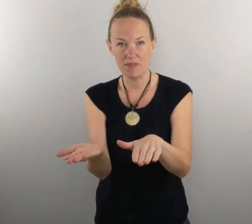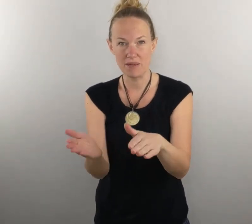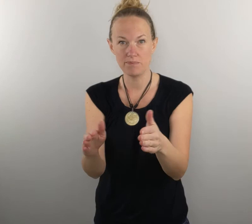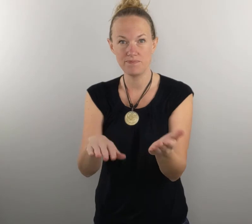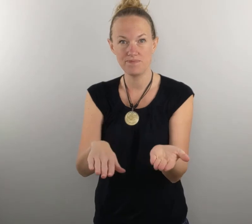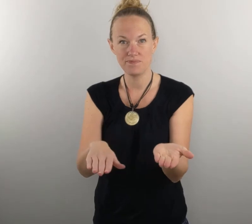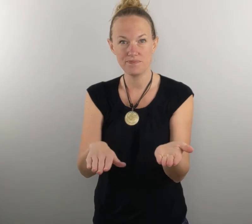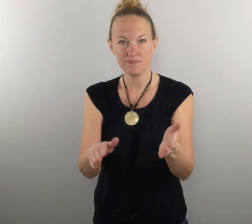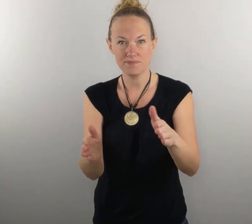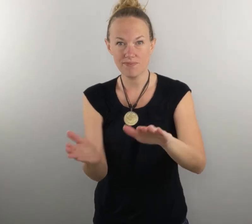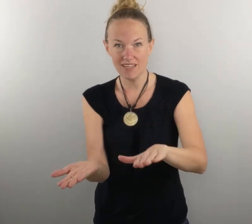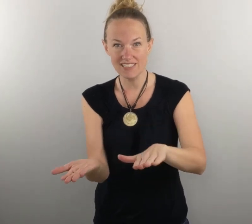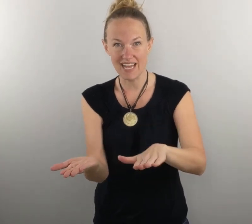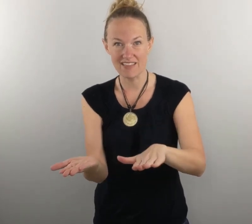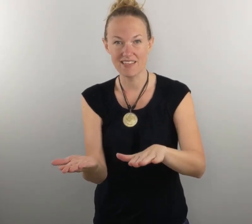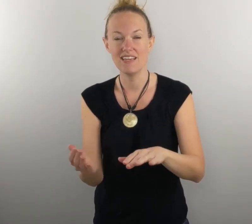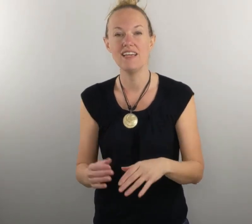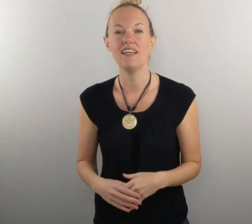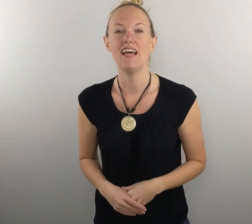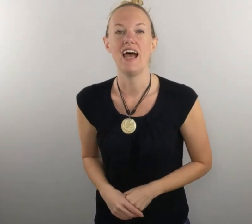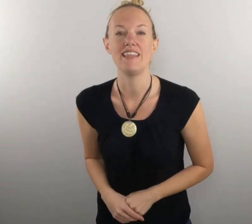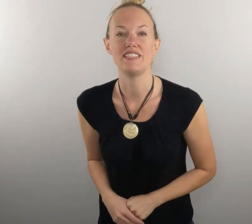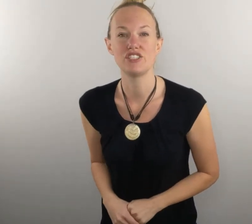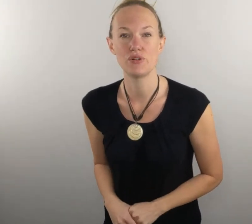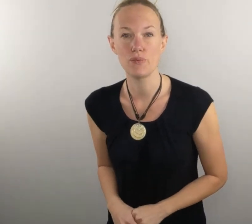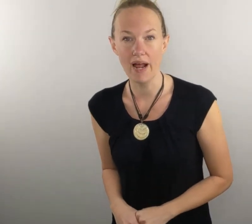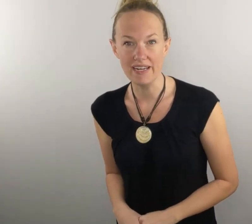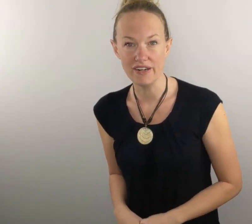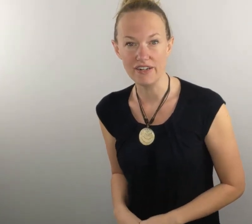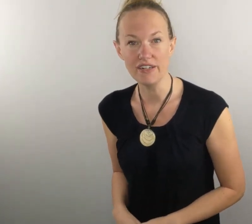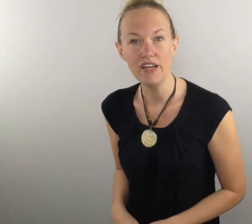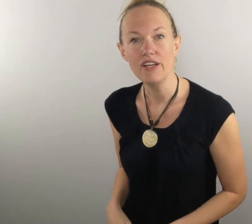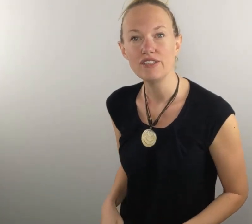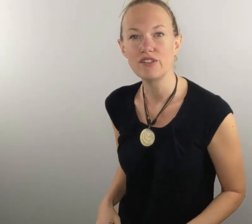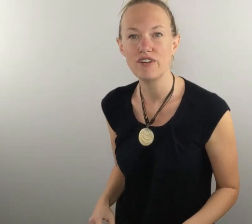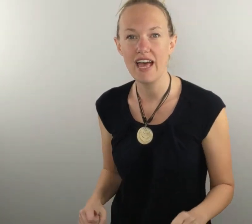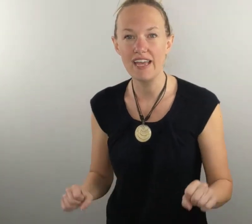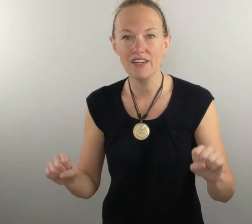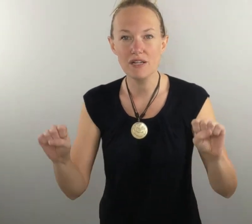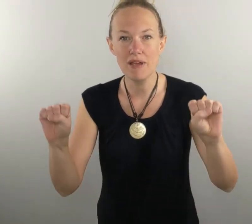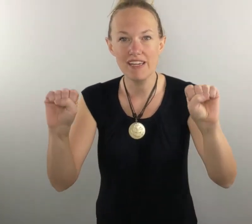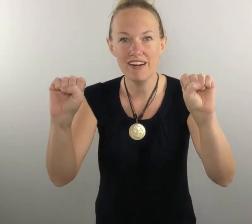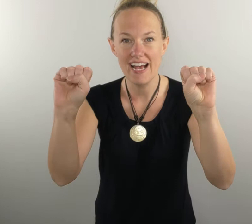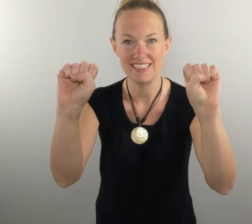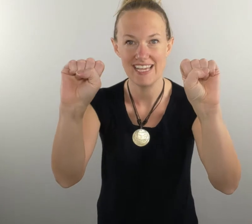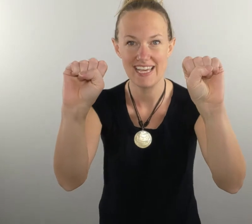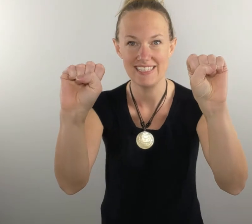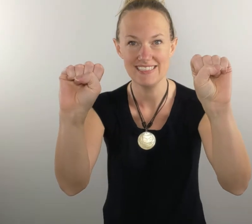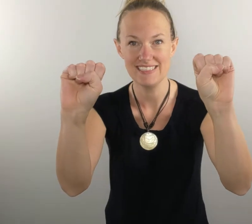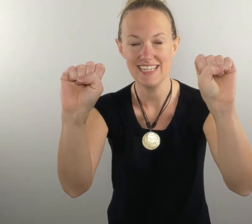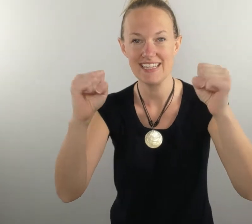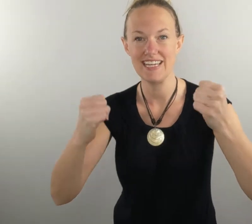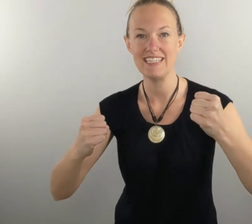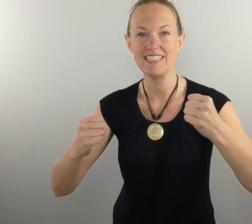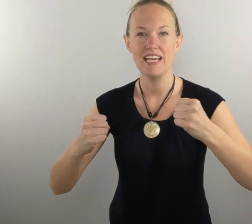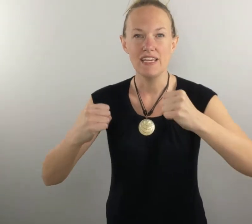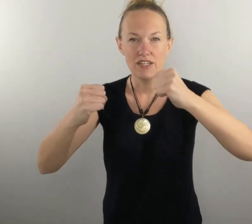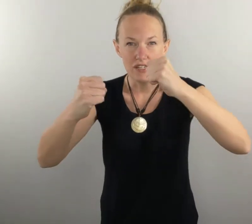them. Death. And then surrendered. So for that, you're gonna make your S hands like this. You're gonna